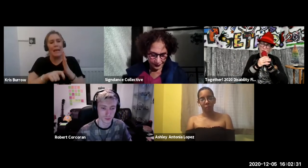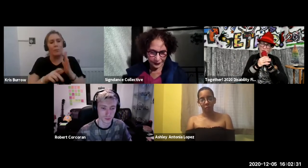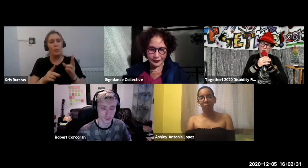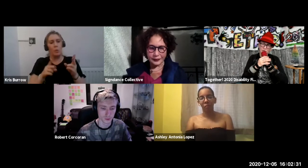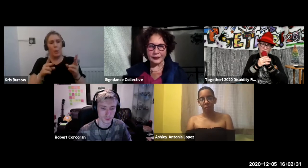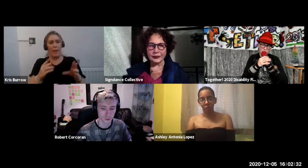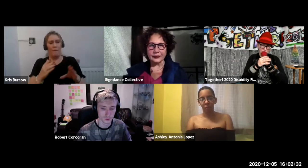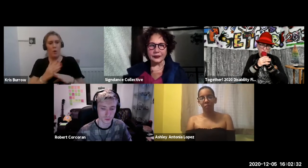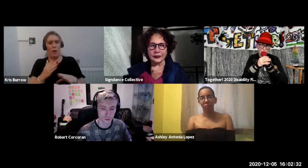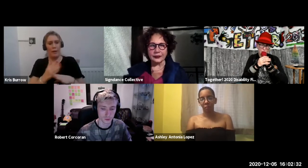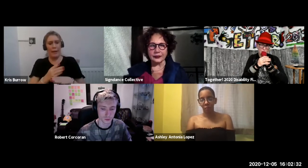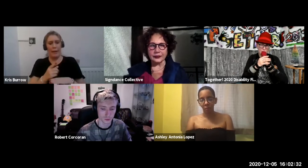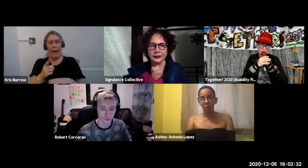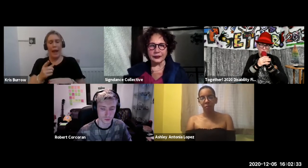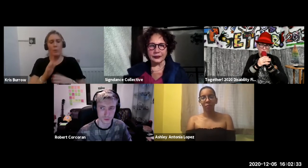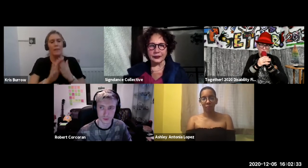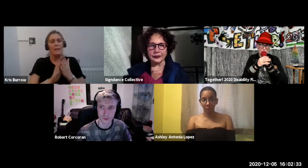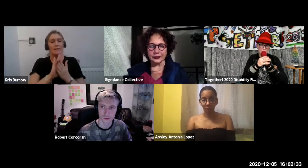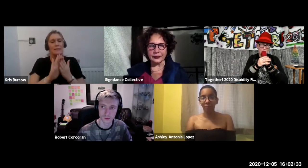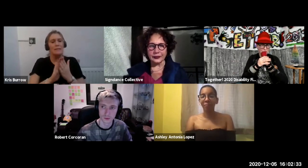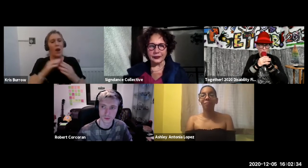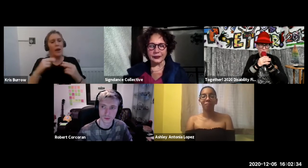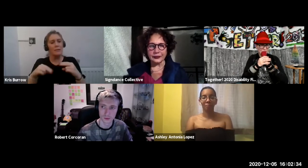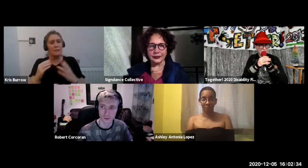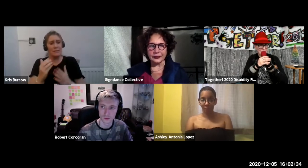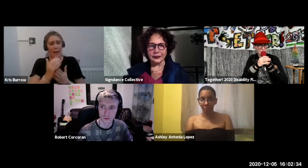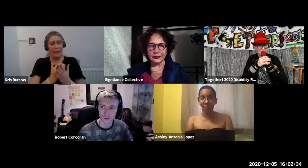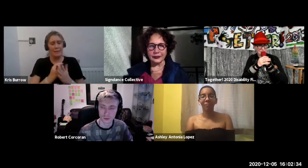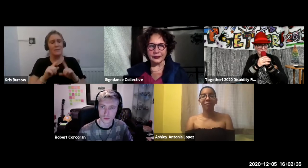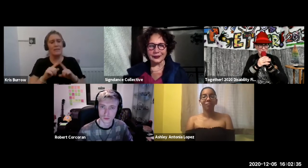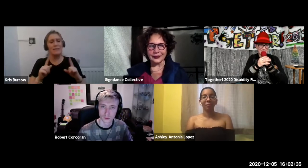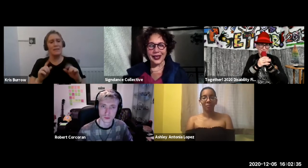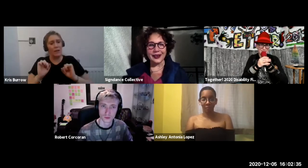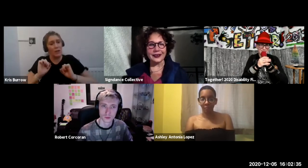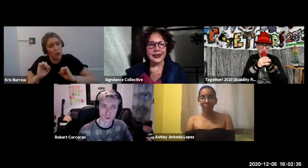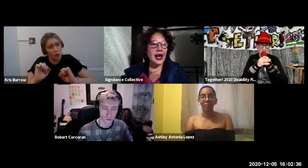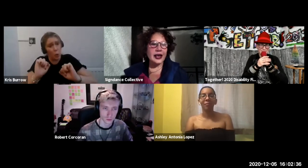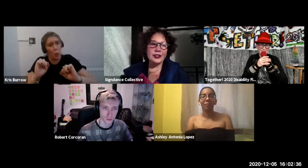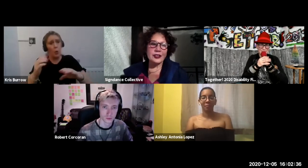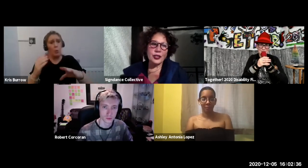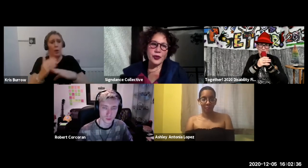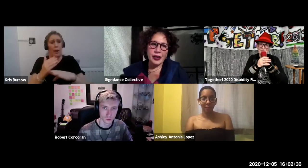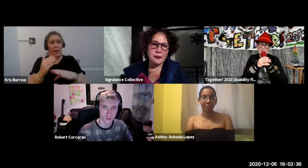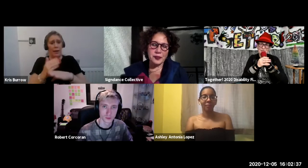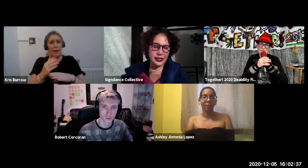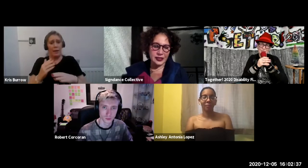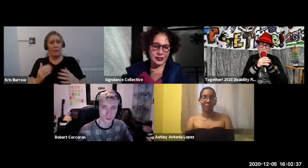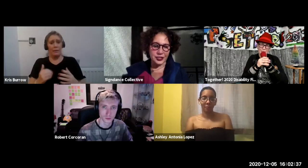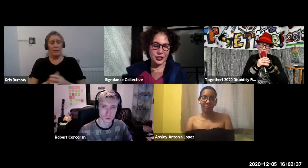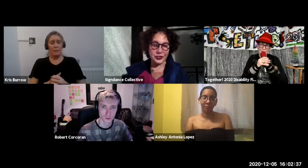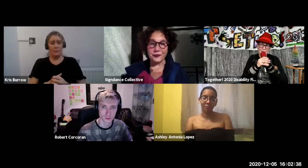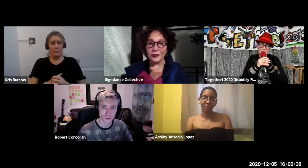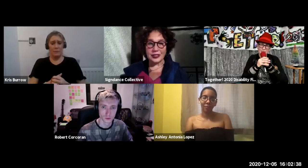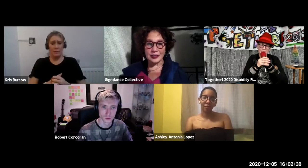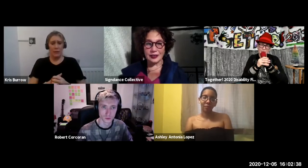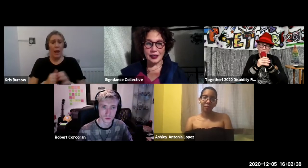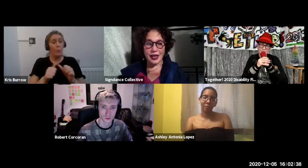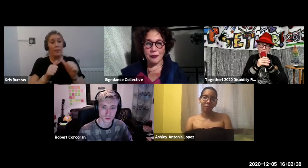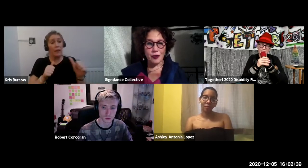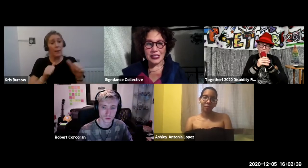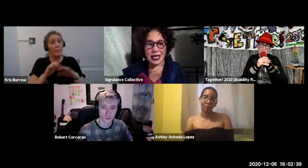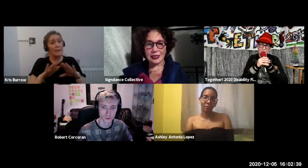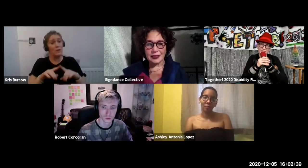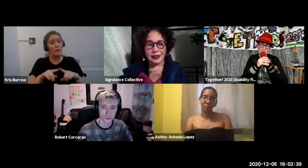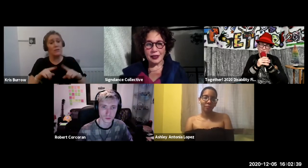Collective is it's a very different way of working. It's your way of working. Yeah. And also with the company, it's not so different,